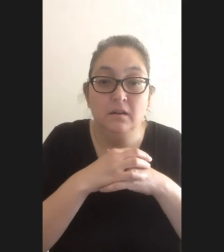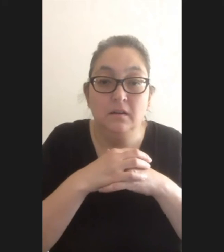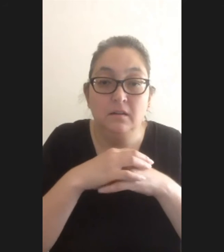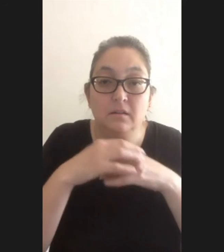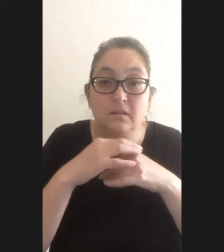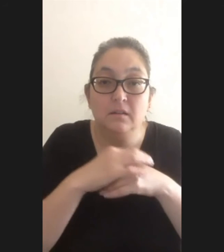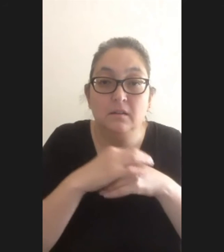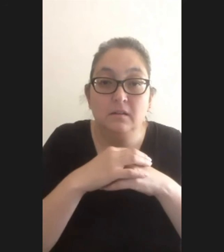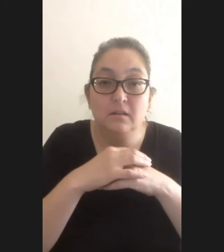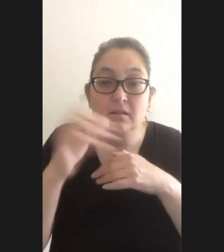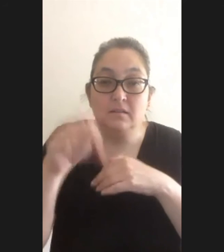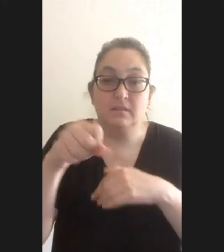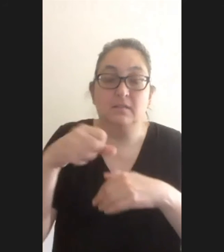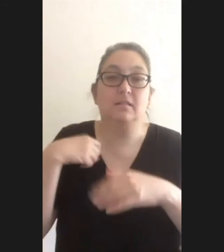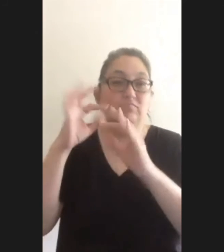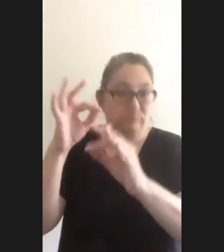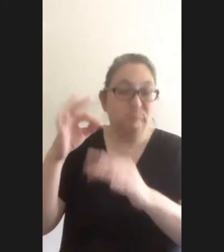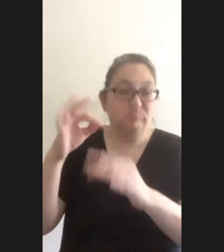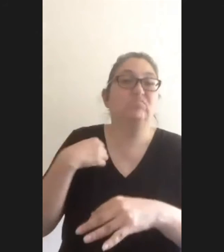work with the high school students.